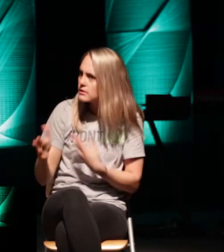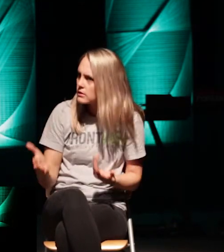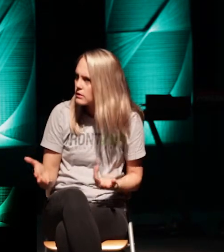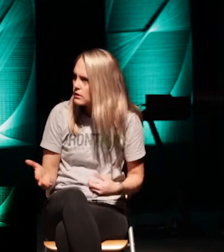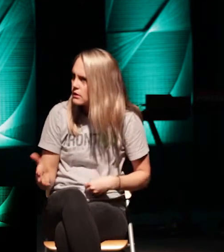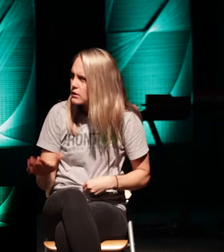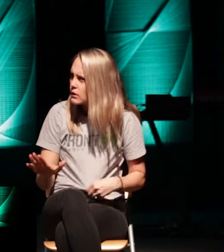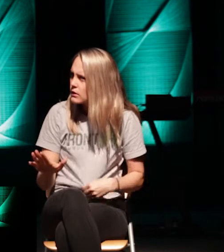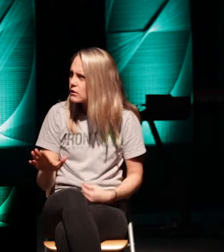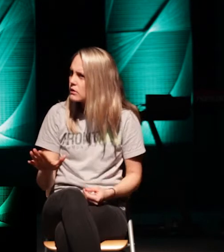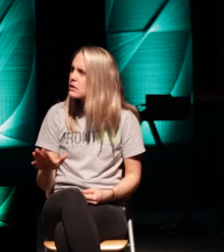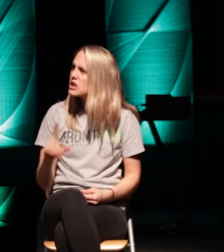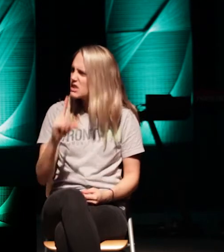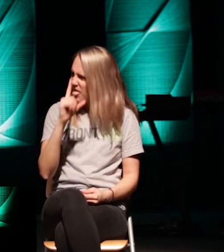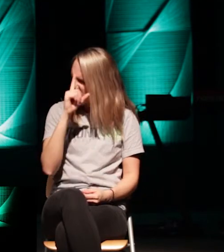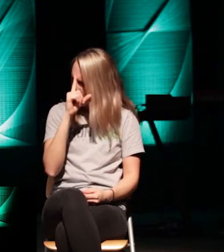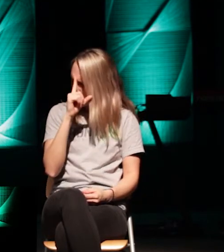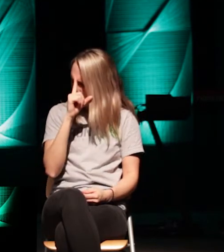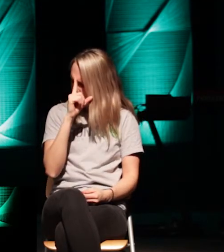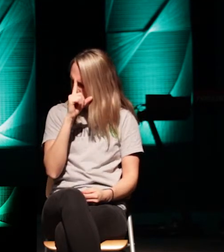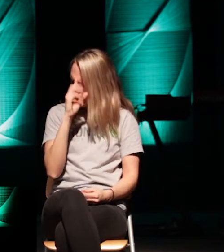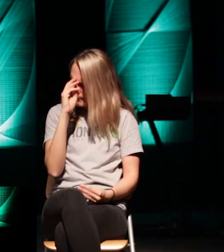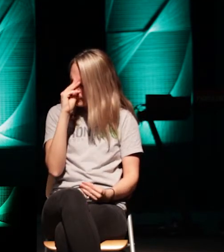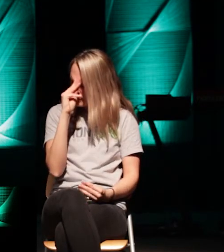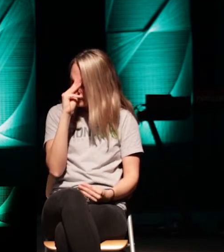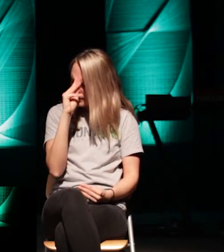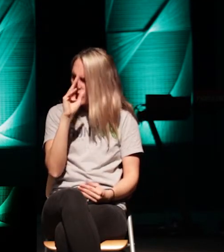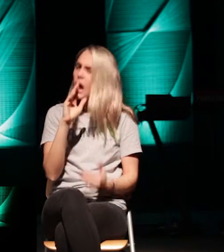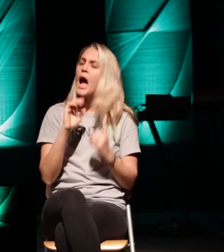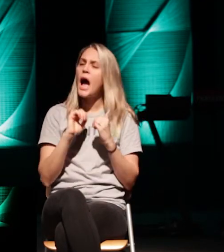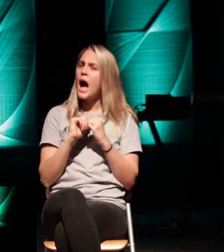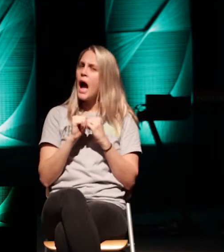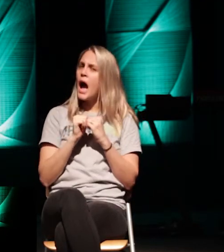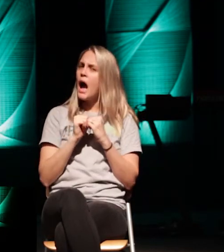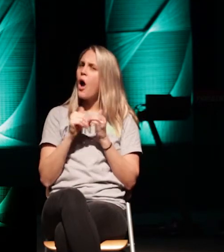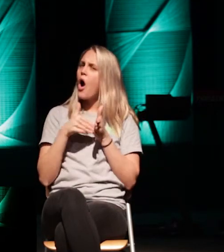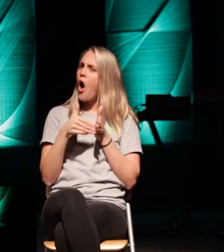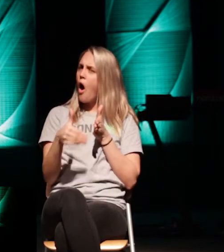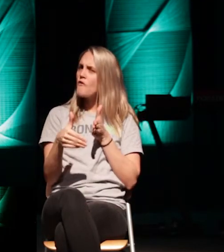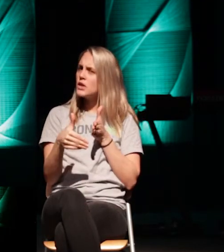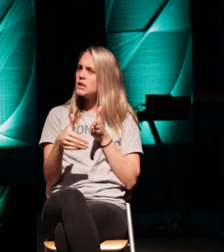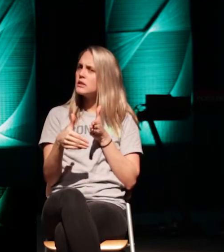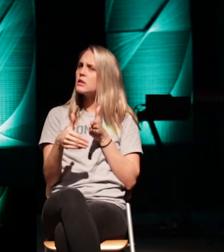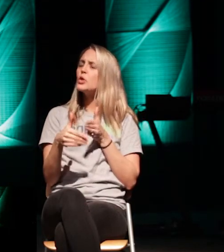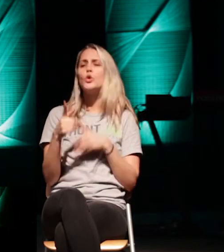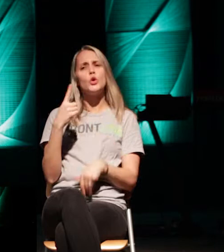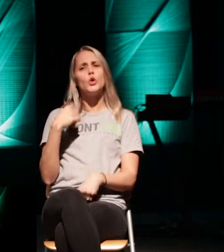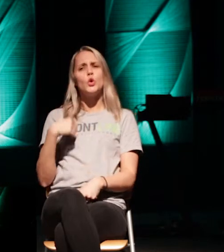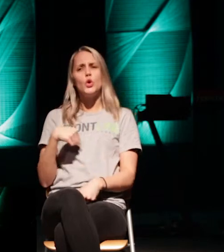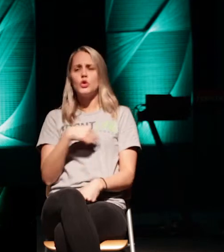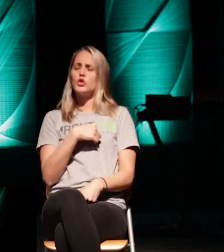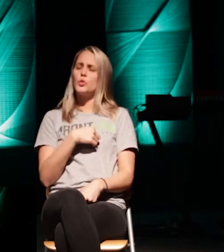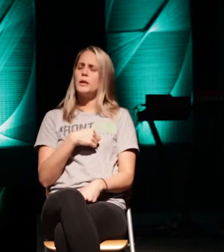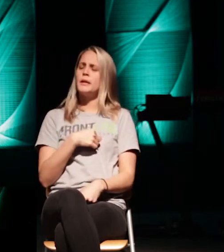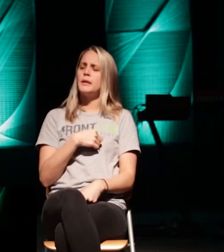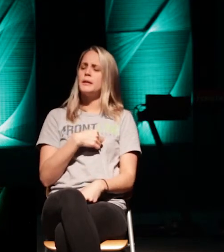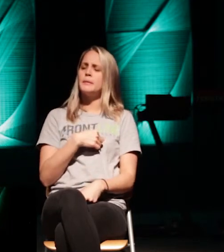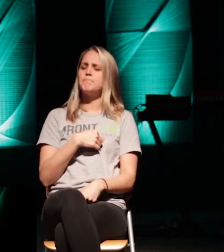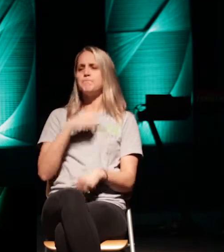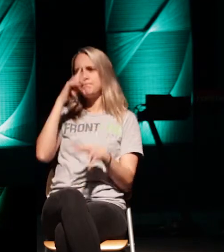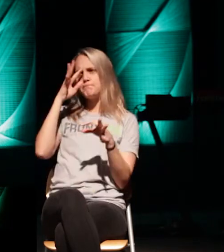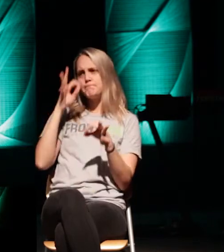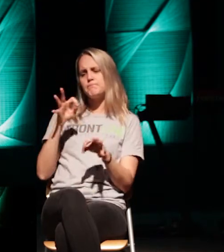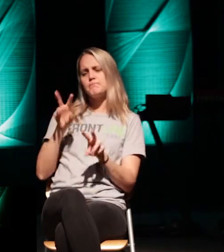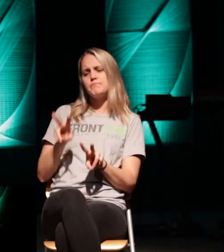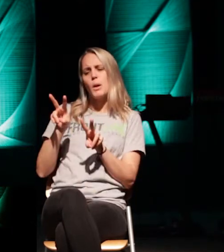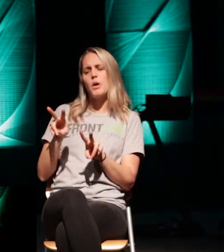Just let that sink in for us personally for a second. How often do we just hold judgment or a